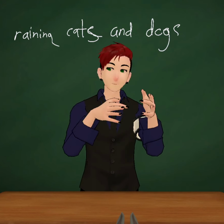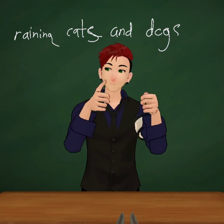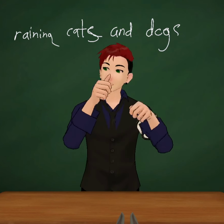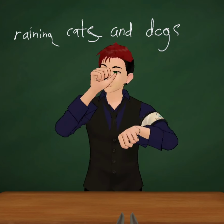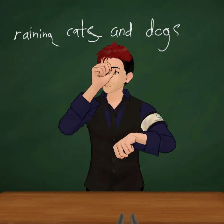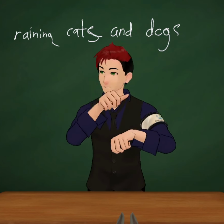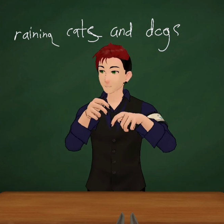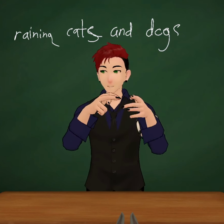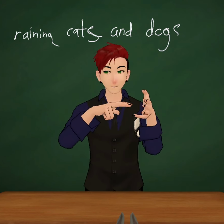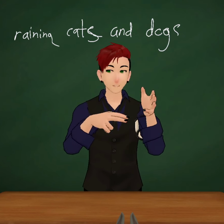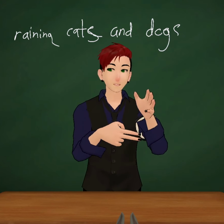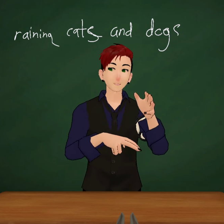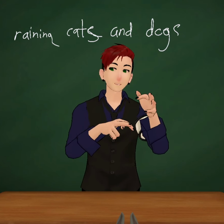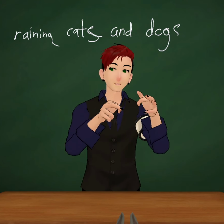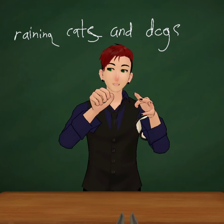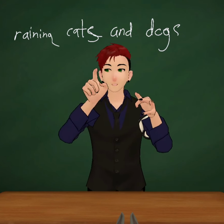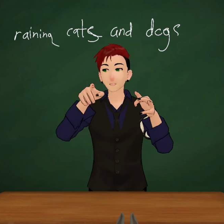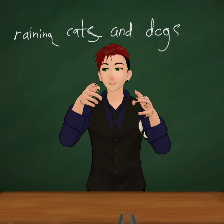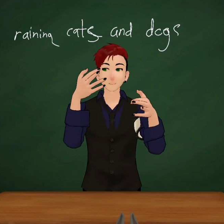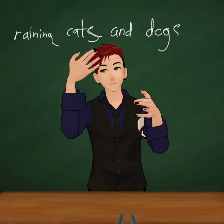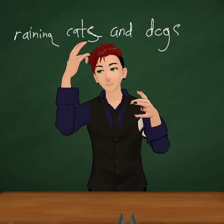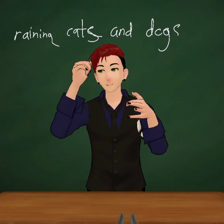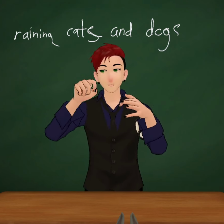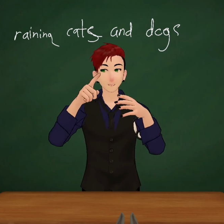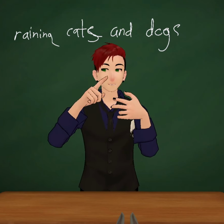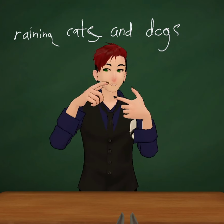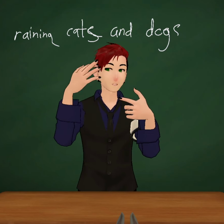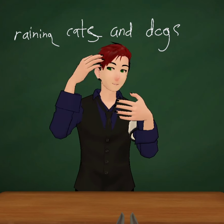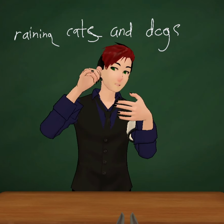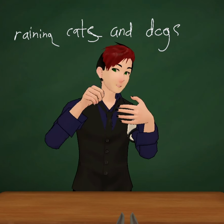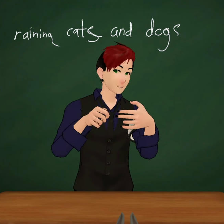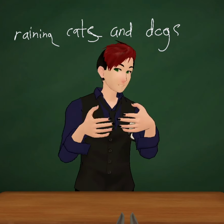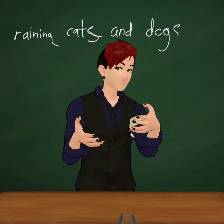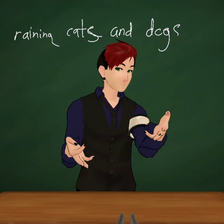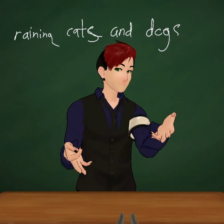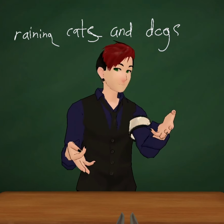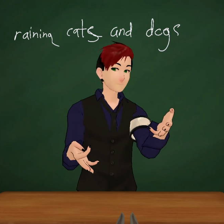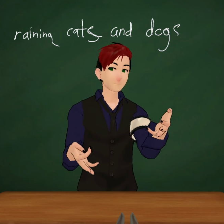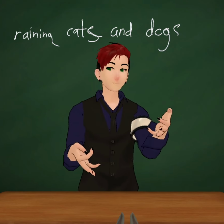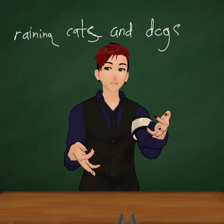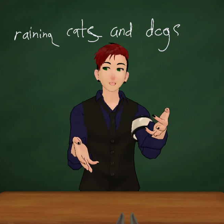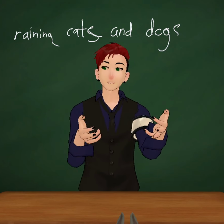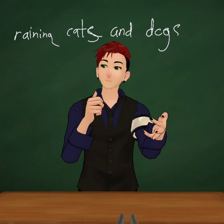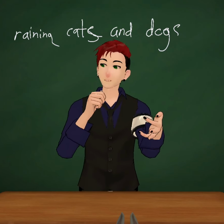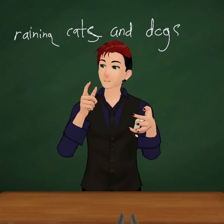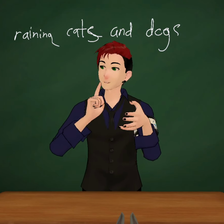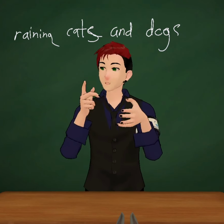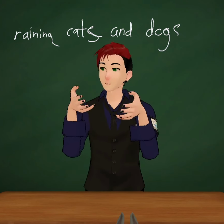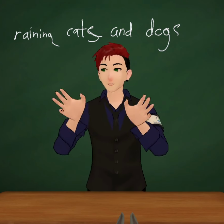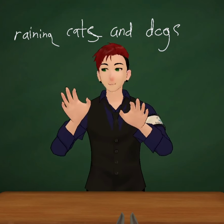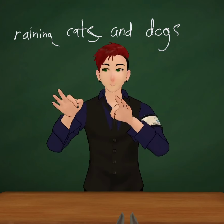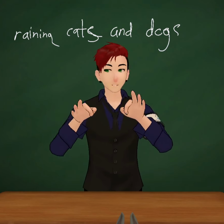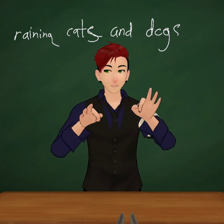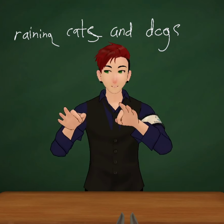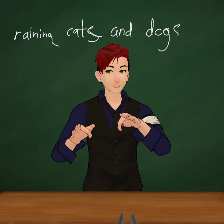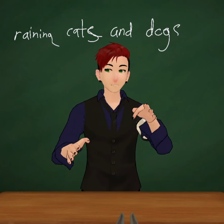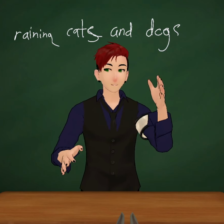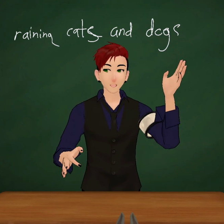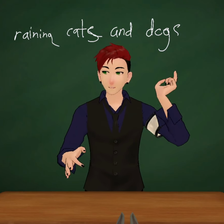It has a set meaning that you have to know it to know it. There's no real way to